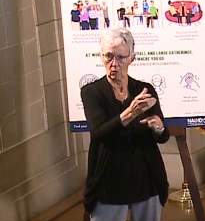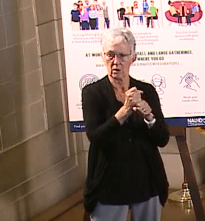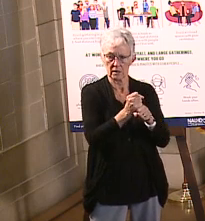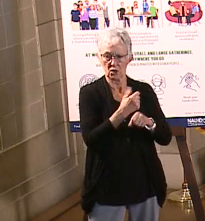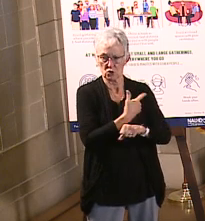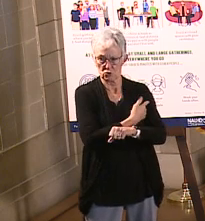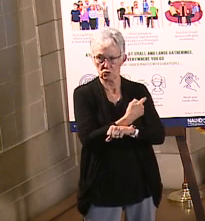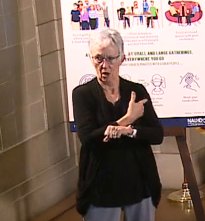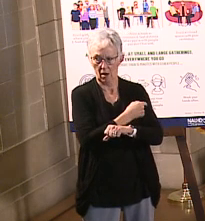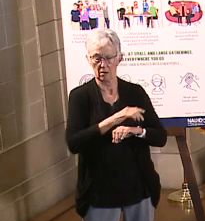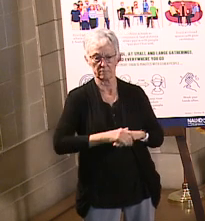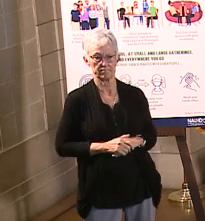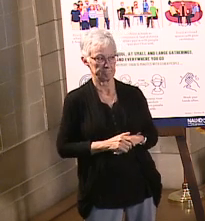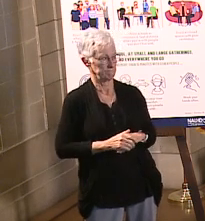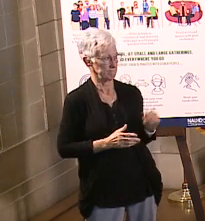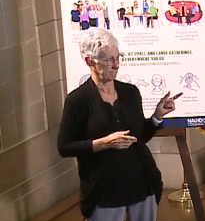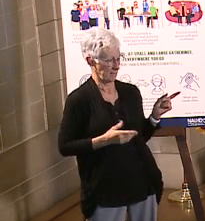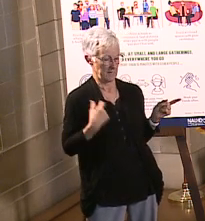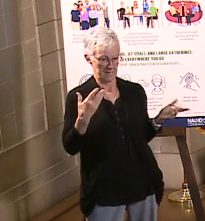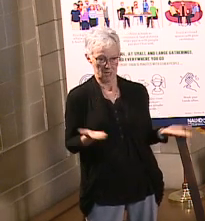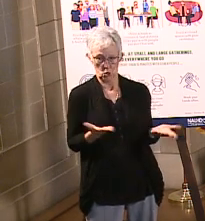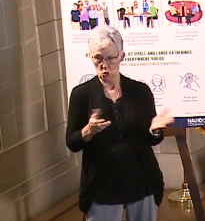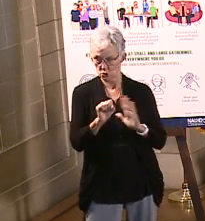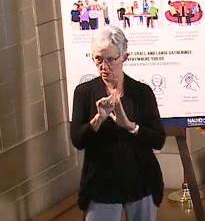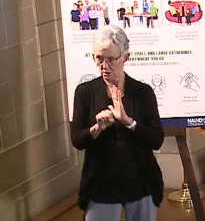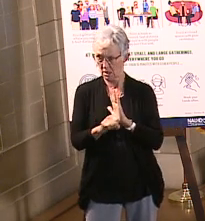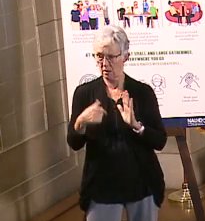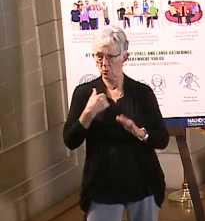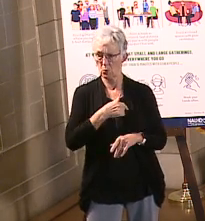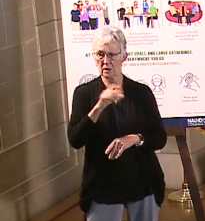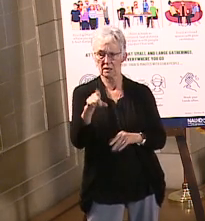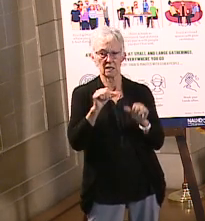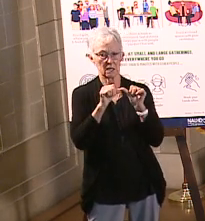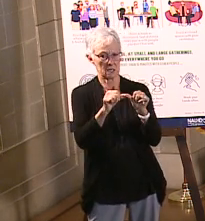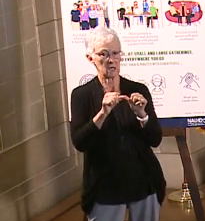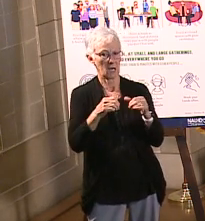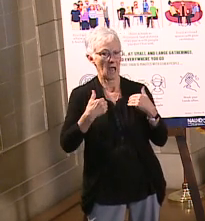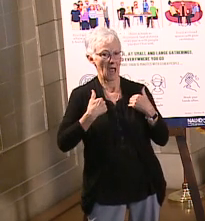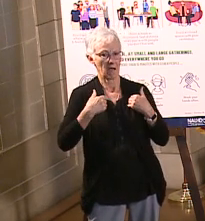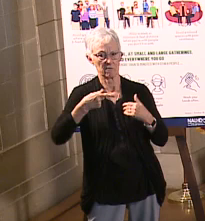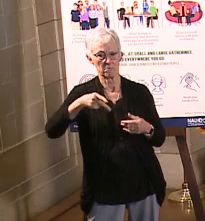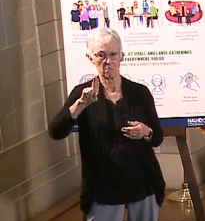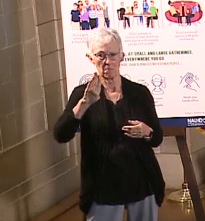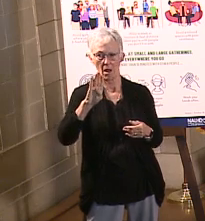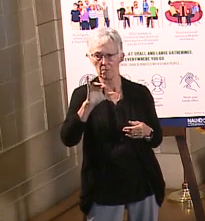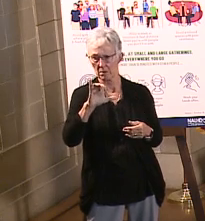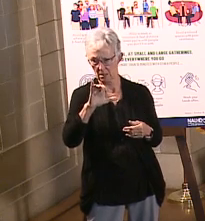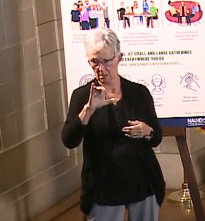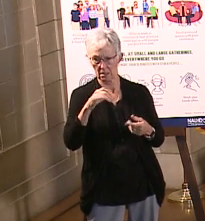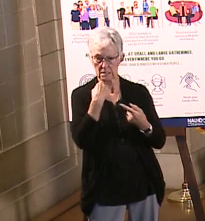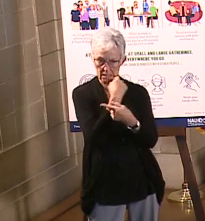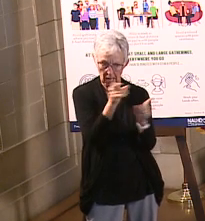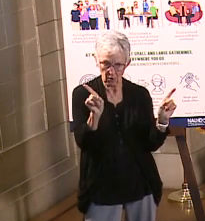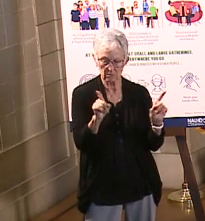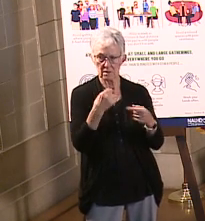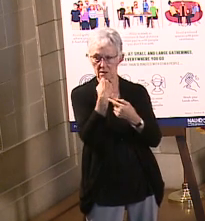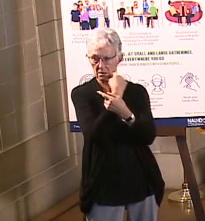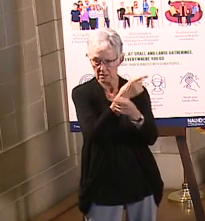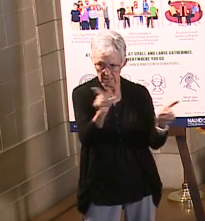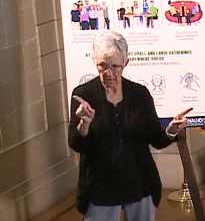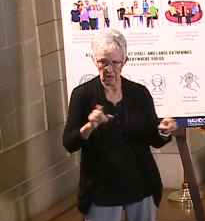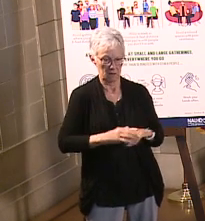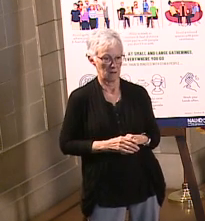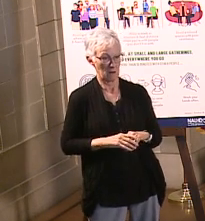state is be able to have those public service announcements with regard to who's eligible. But folks, I do want to caution that it's still going to be a very